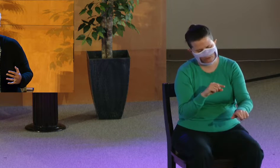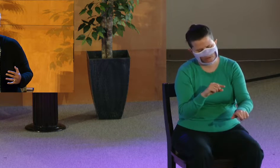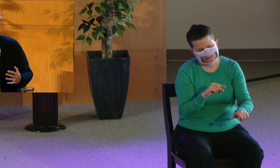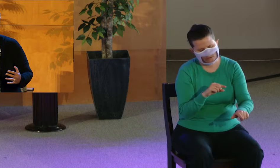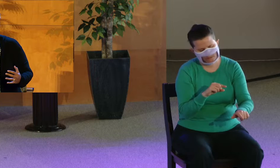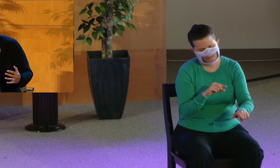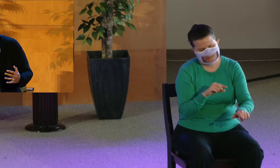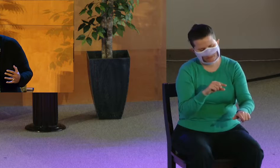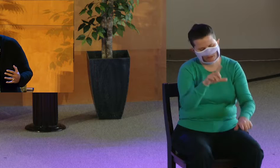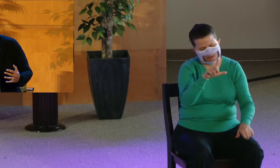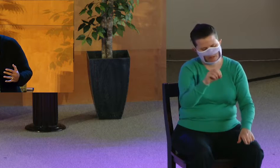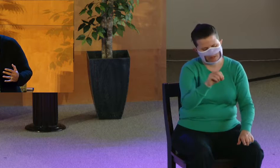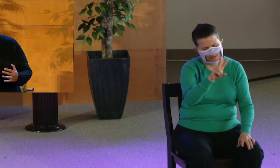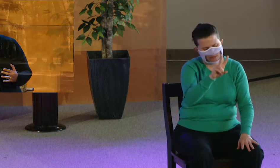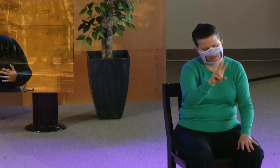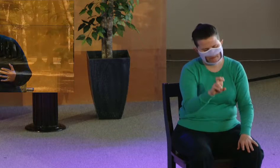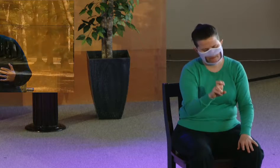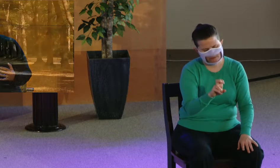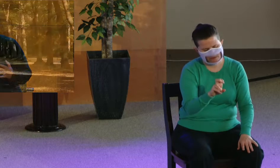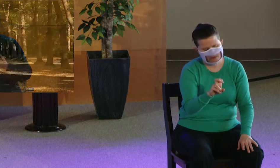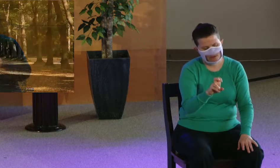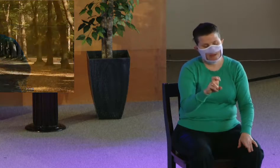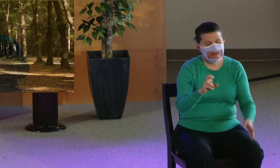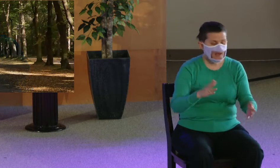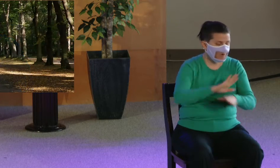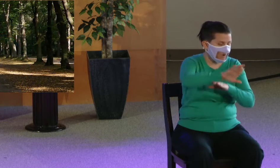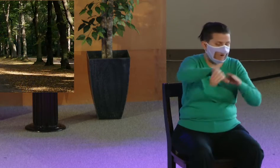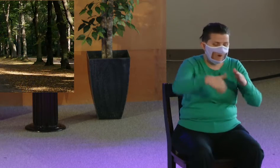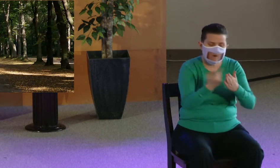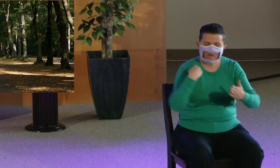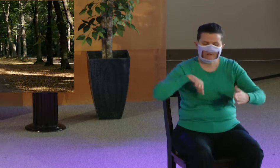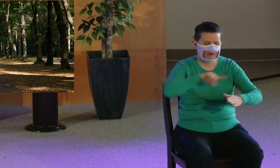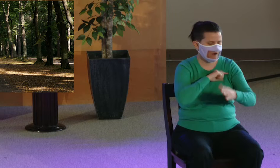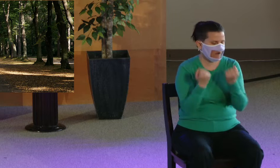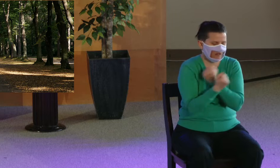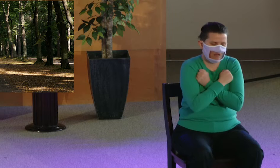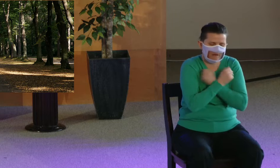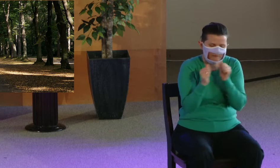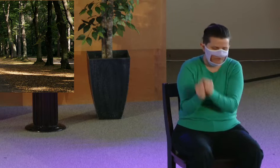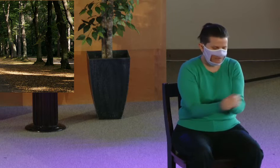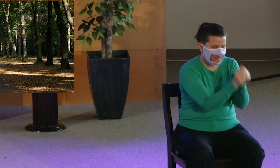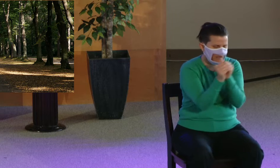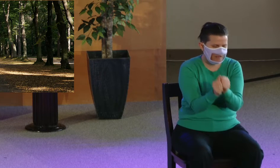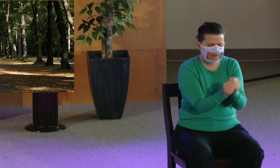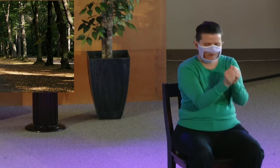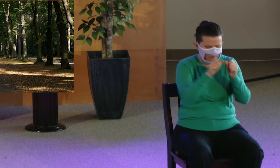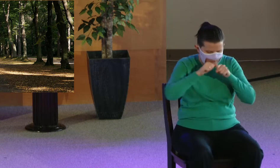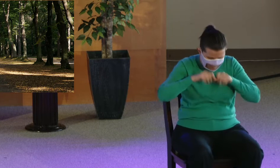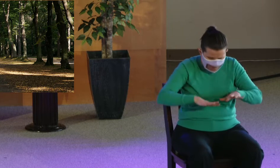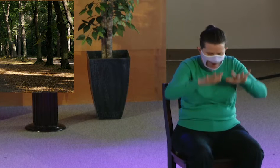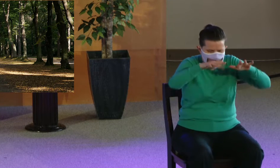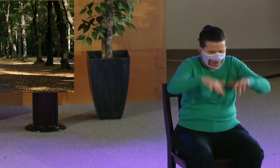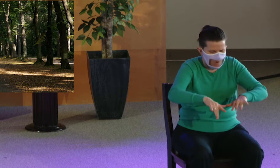And as we see our combined energy of love just flowing and resonating between these two countries,